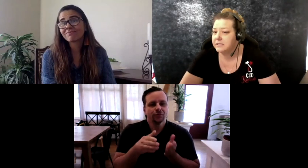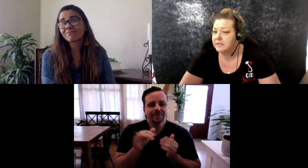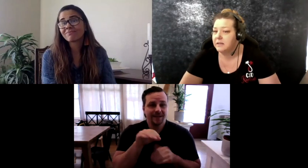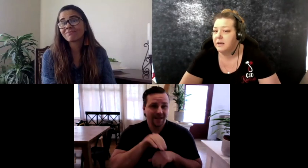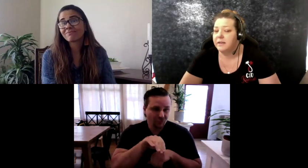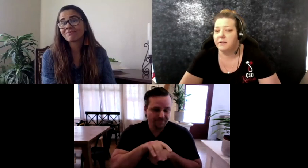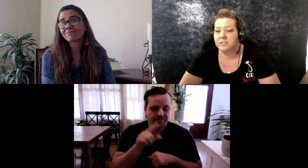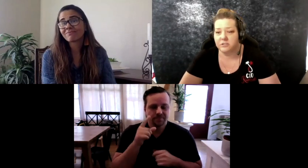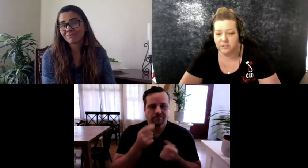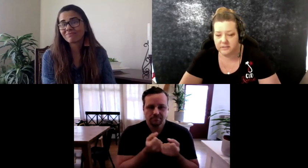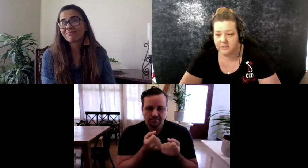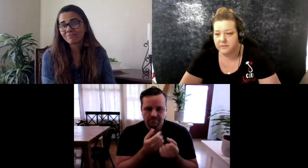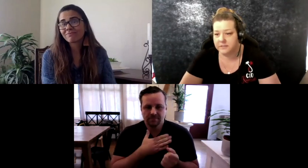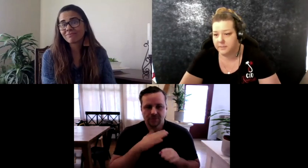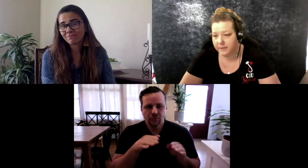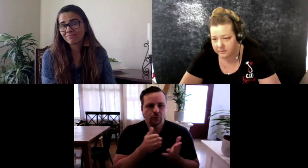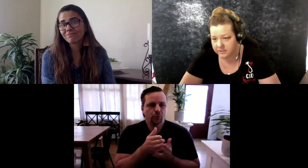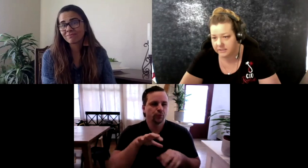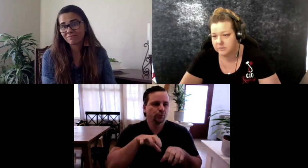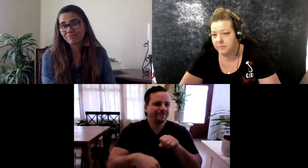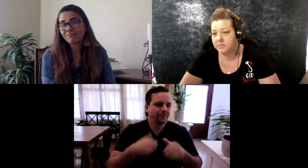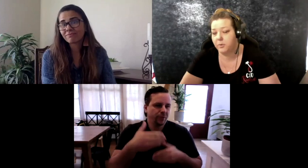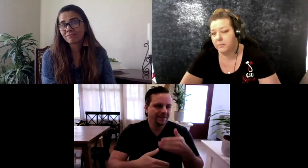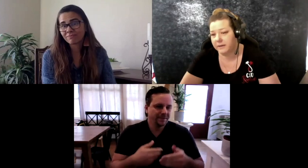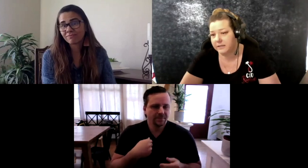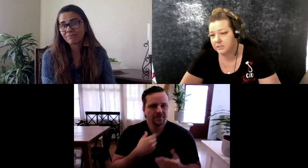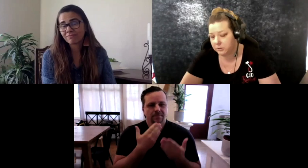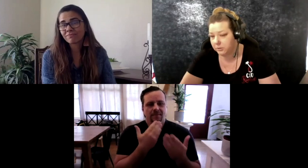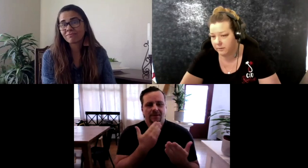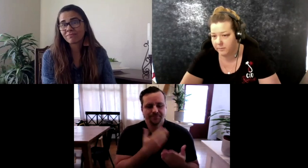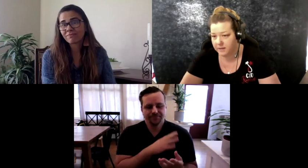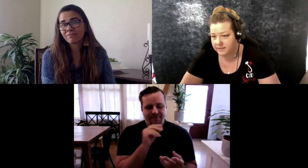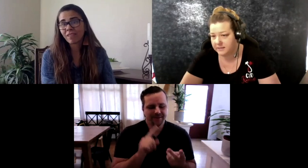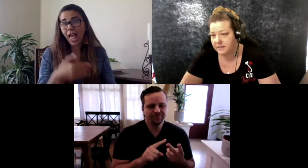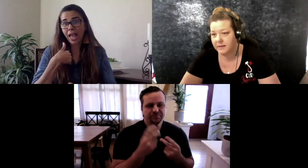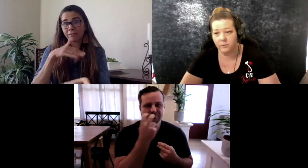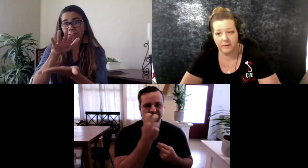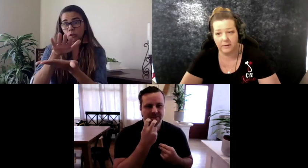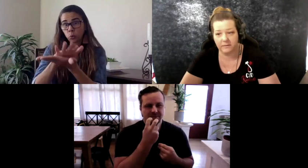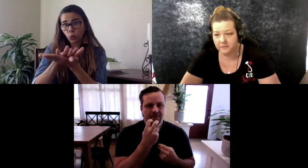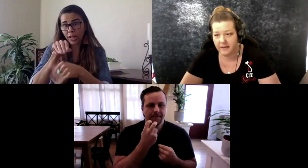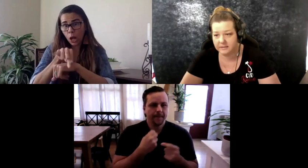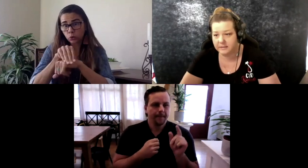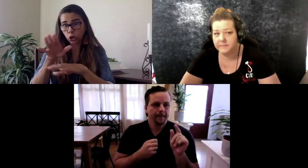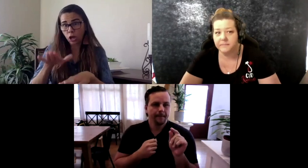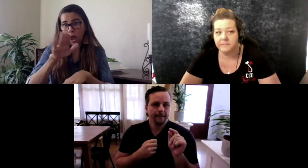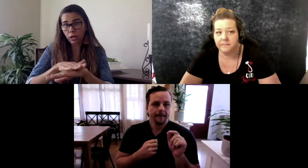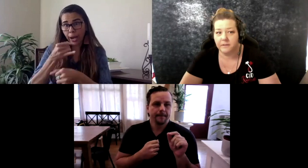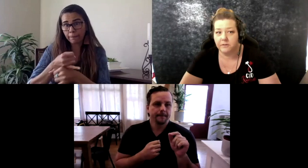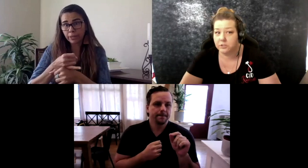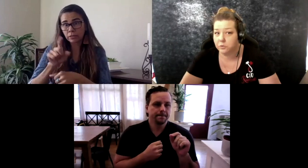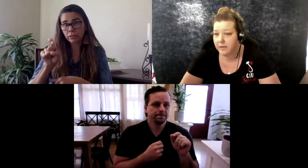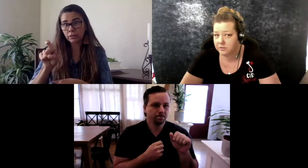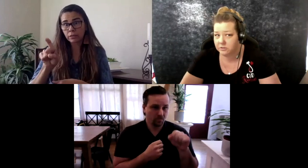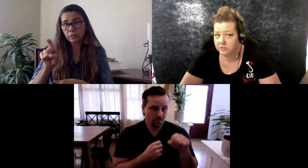appreciate their additional services, for example, counseling, to be able to support my kids through the grieving process, and I'm grateful for that.